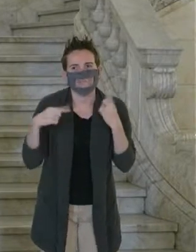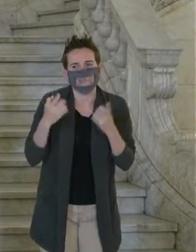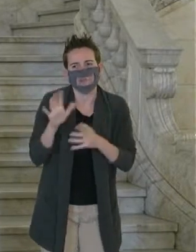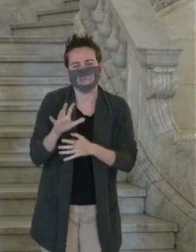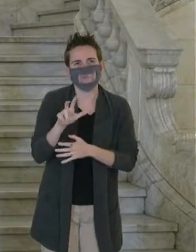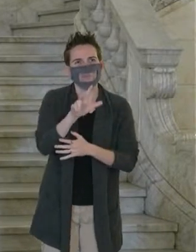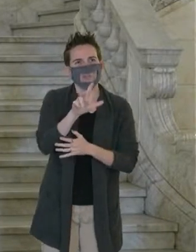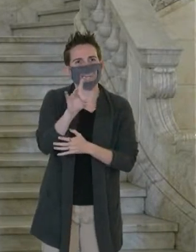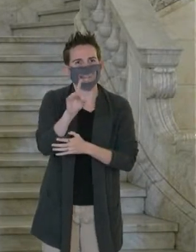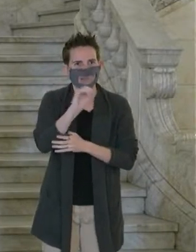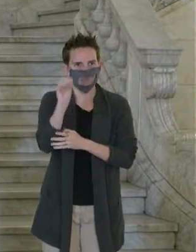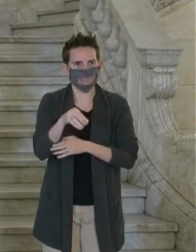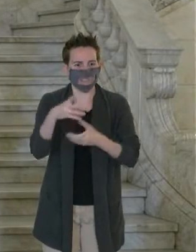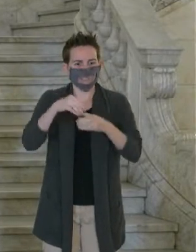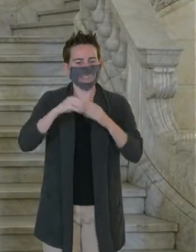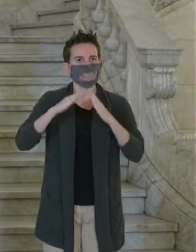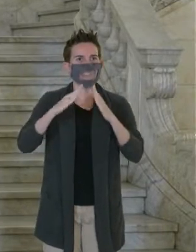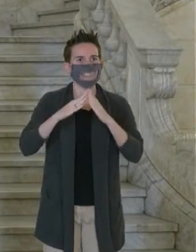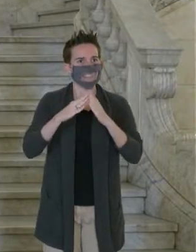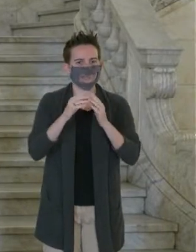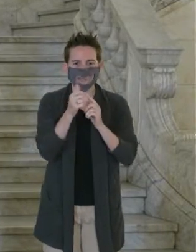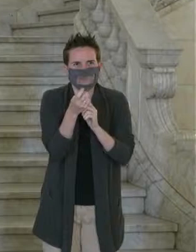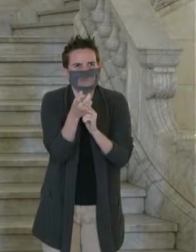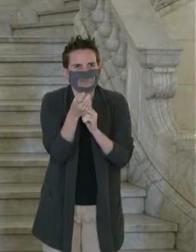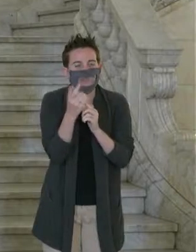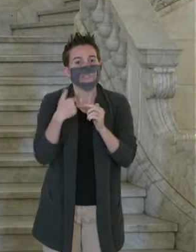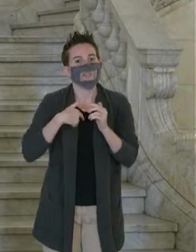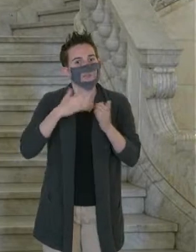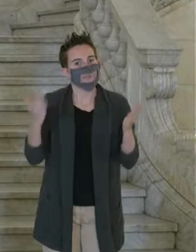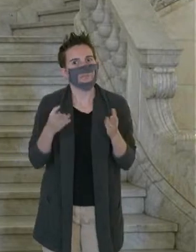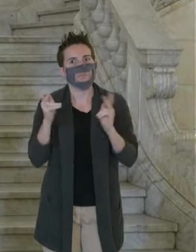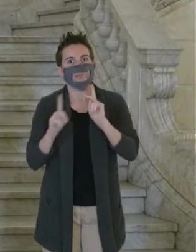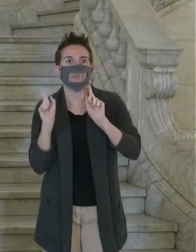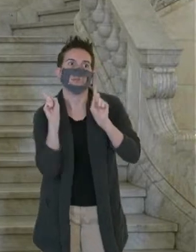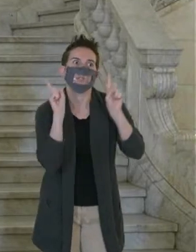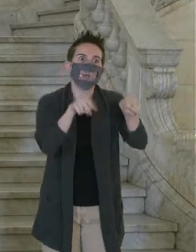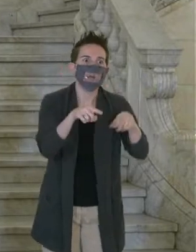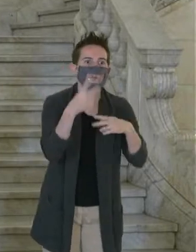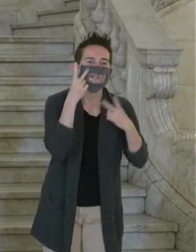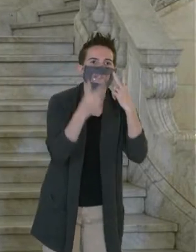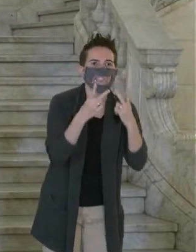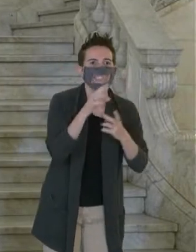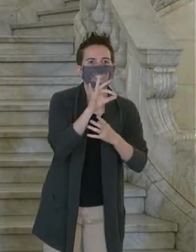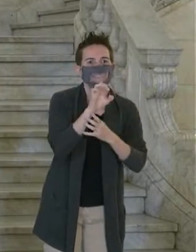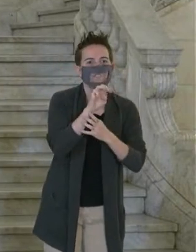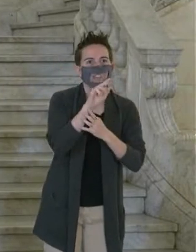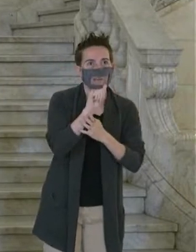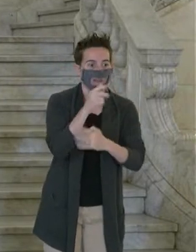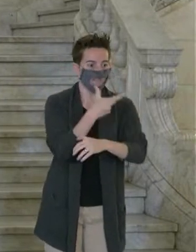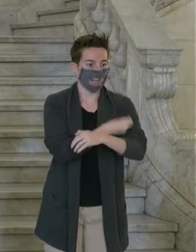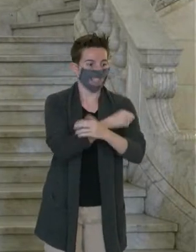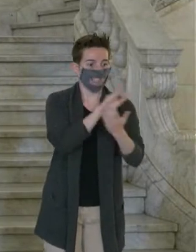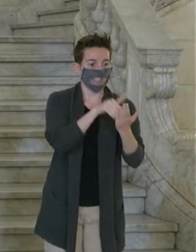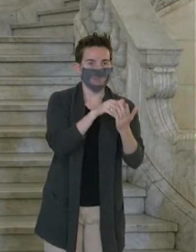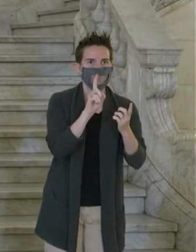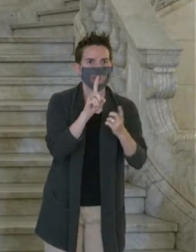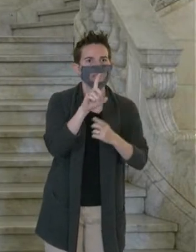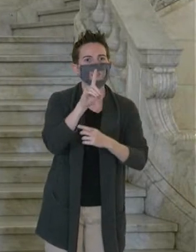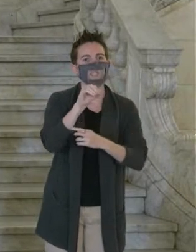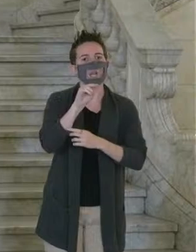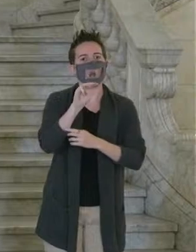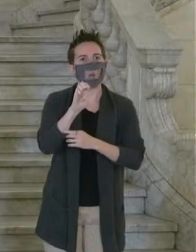in the city. So we encourage everyone to visit the FEMA vaccination site located at the Dome